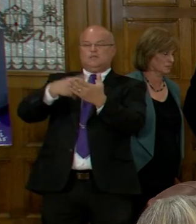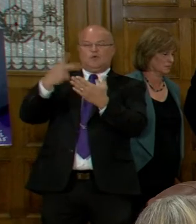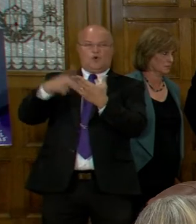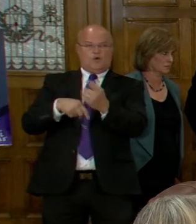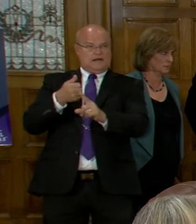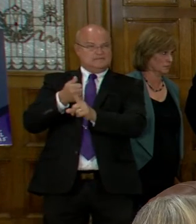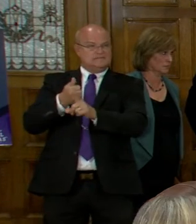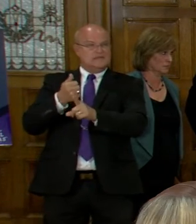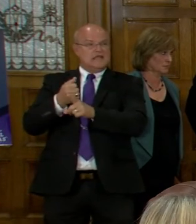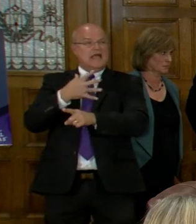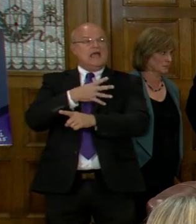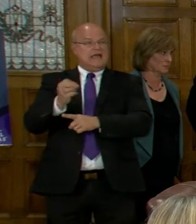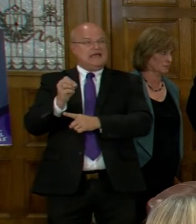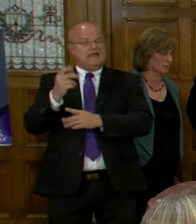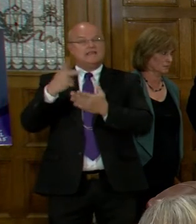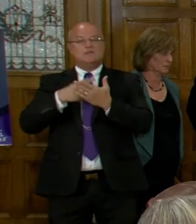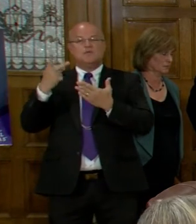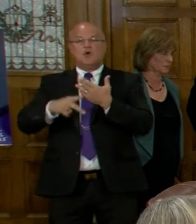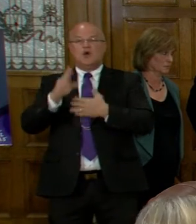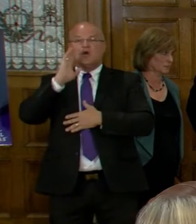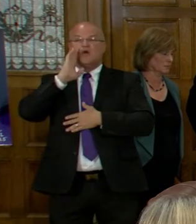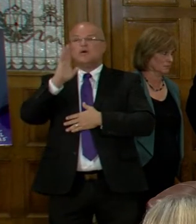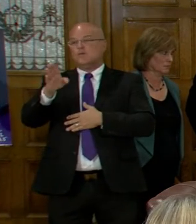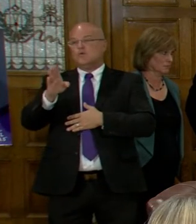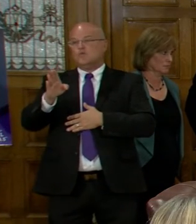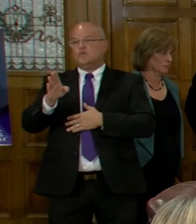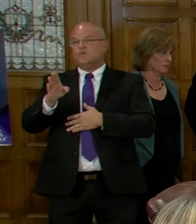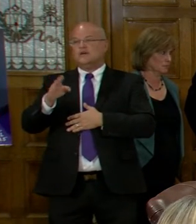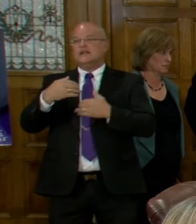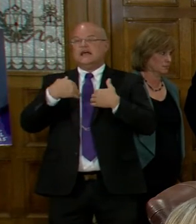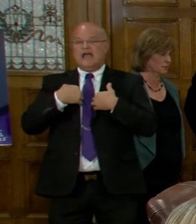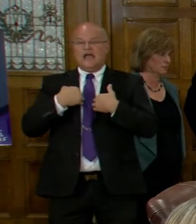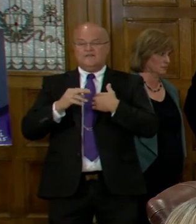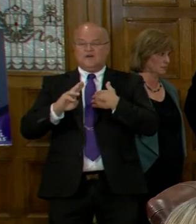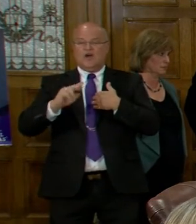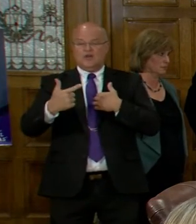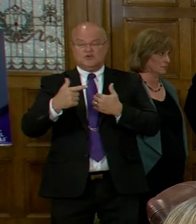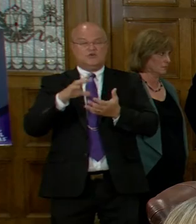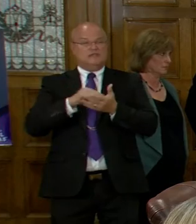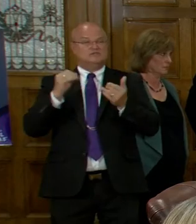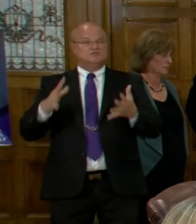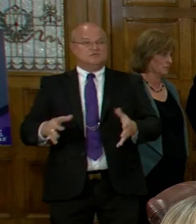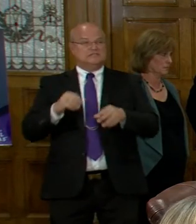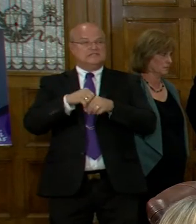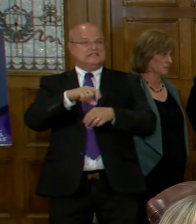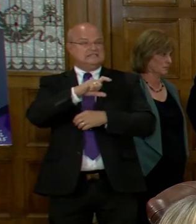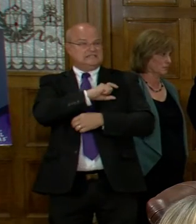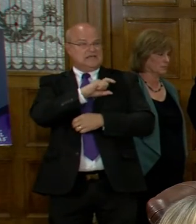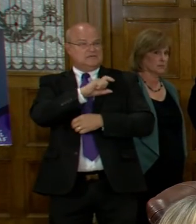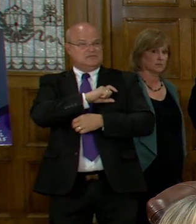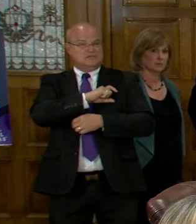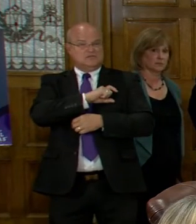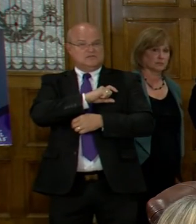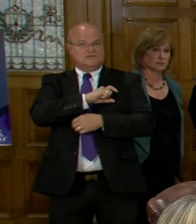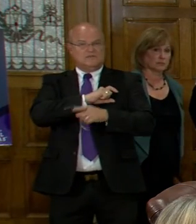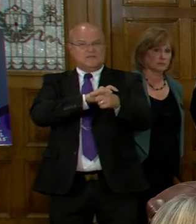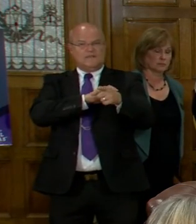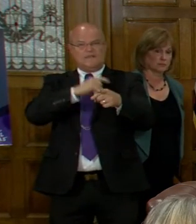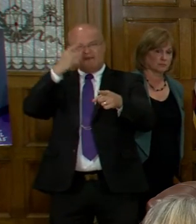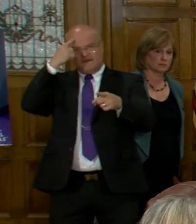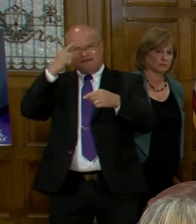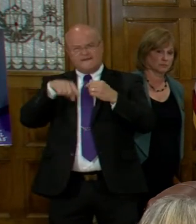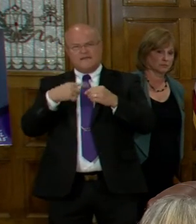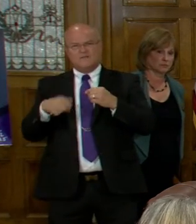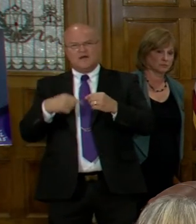and the program will ground undergraduate students in all aspects of cybersecurity. And I'm just thinking too, just